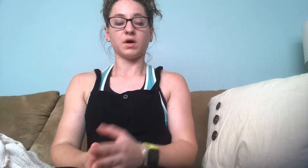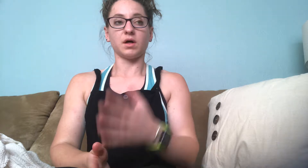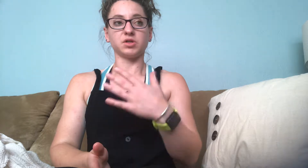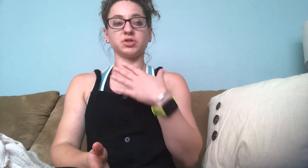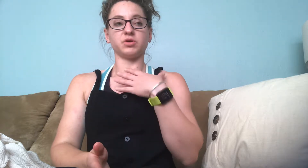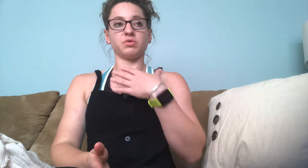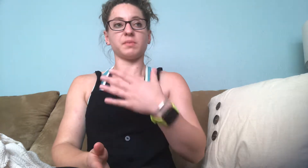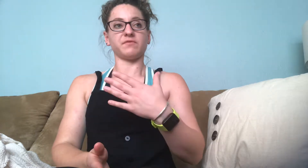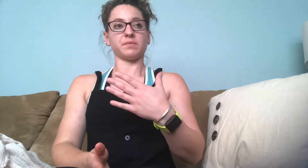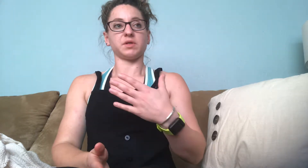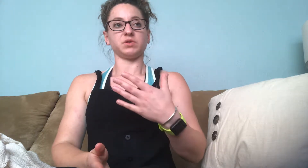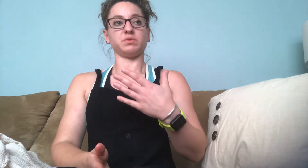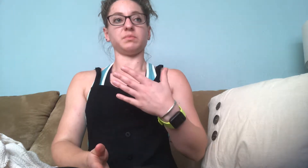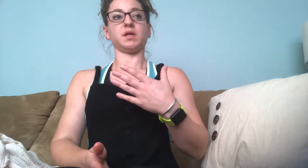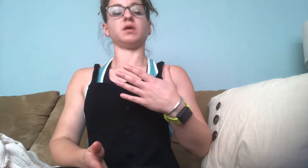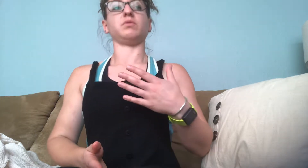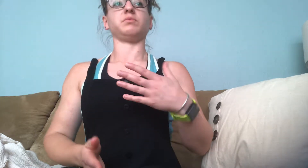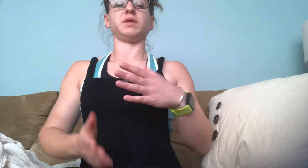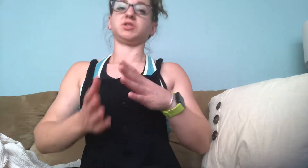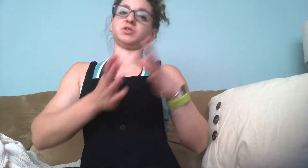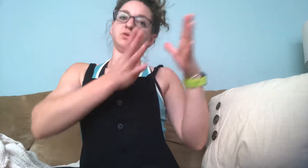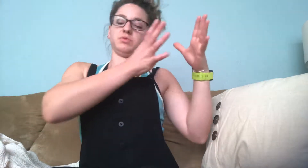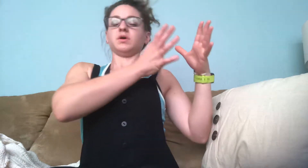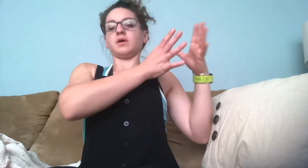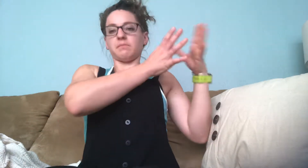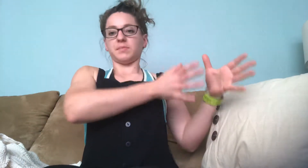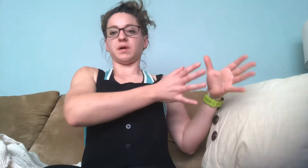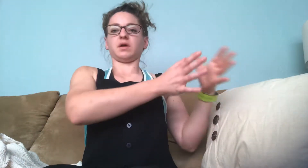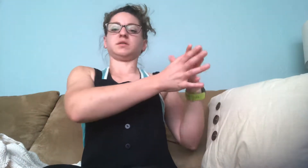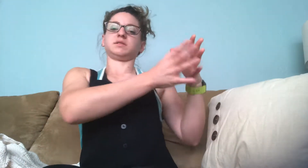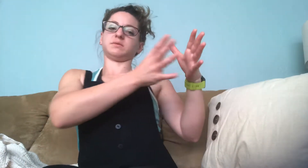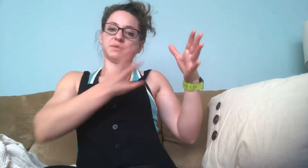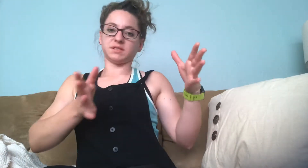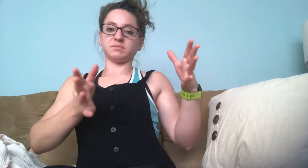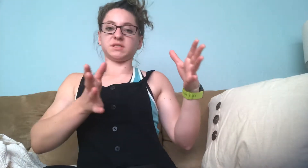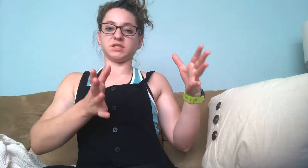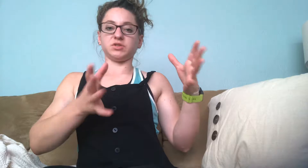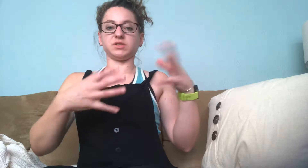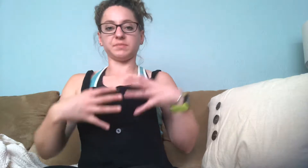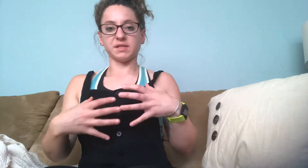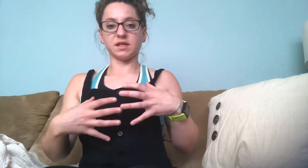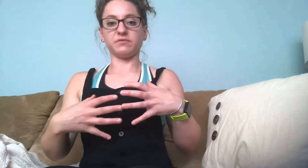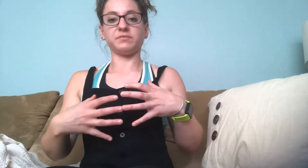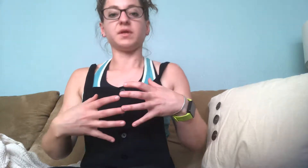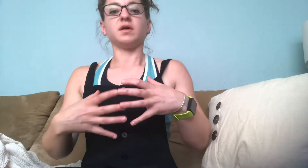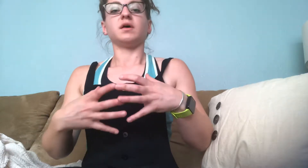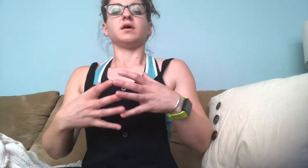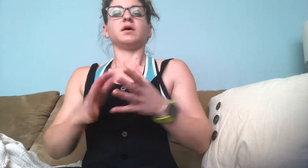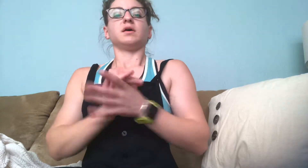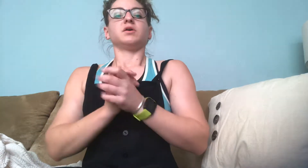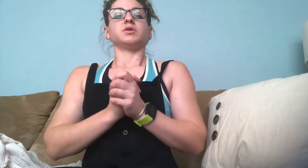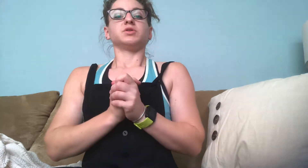well, I'll just show you what my family tree would be in relation to my parents, my sisters, and myself.